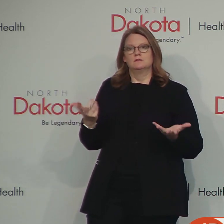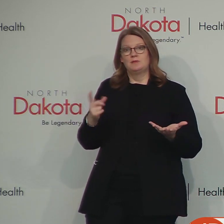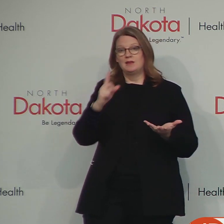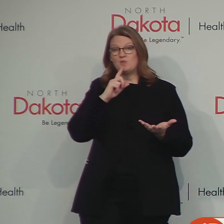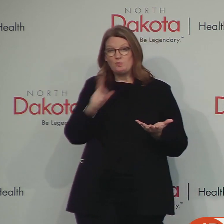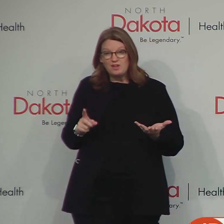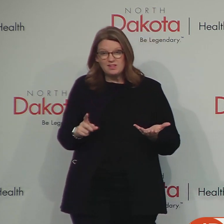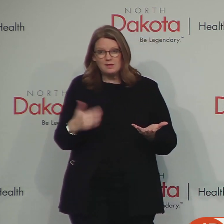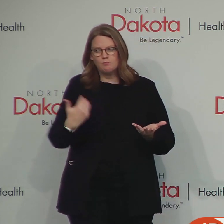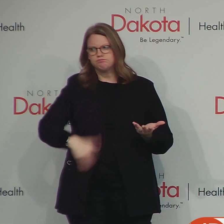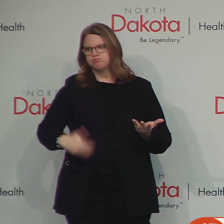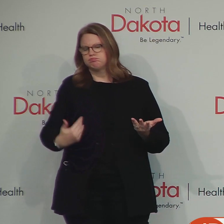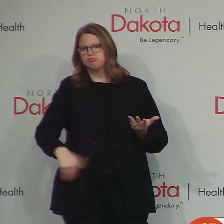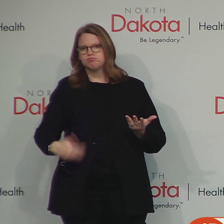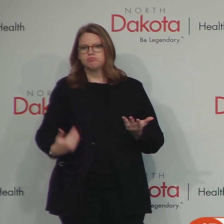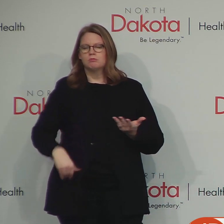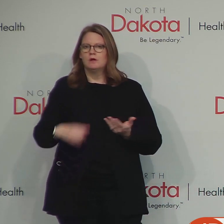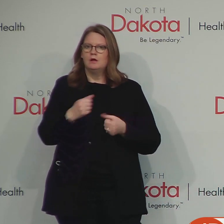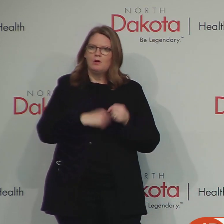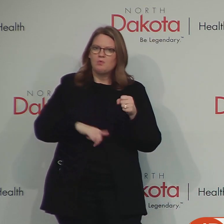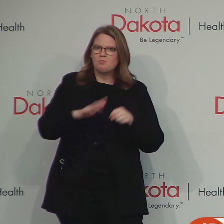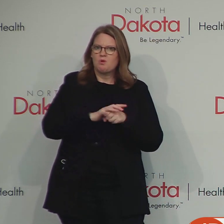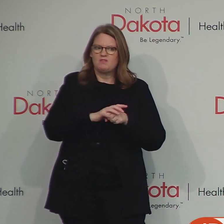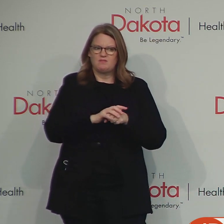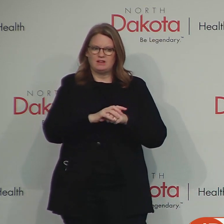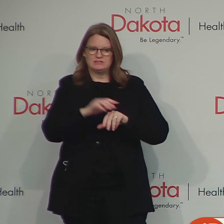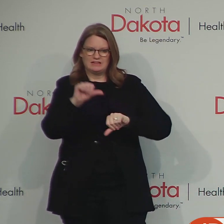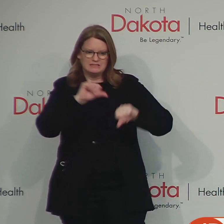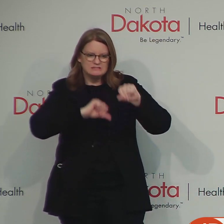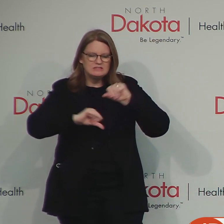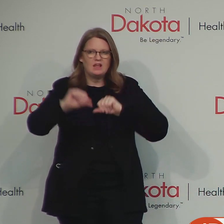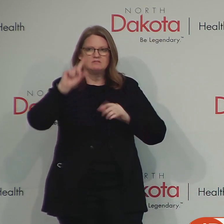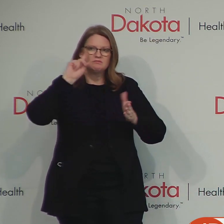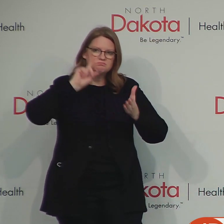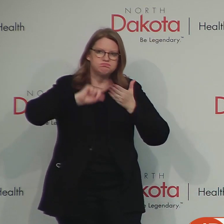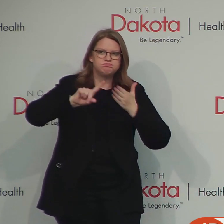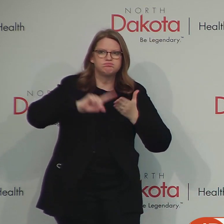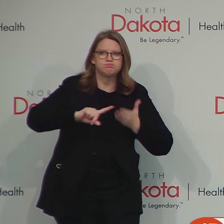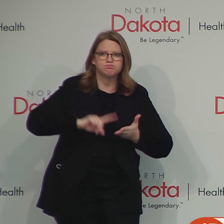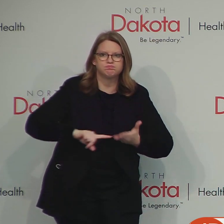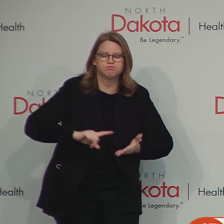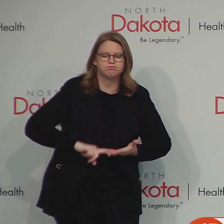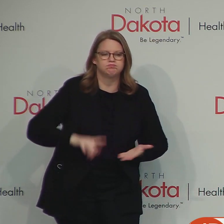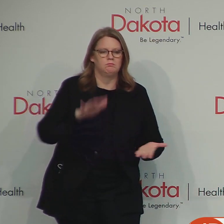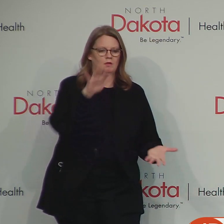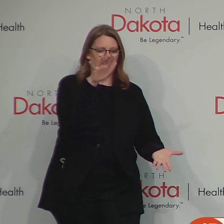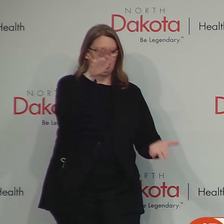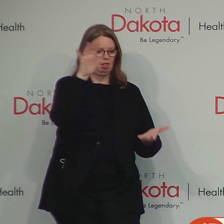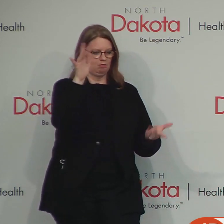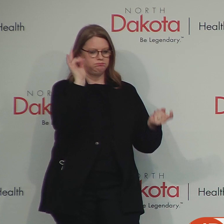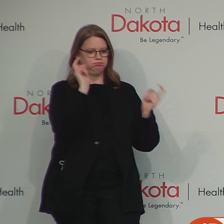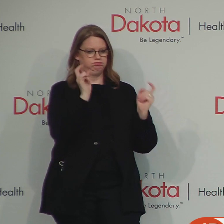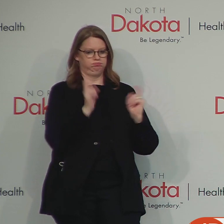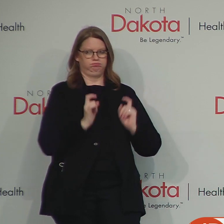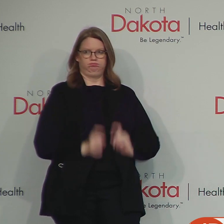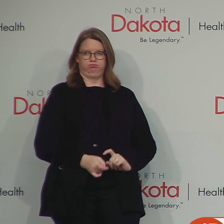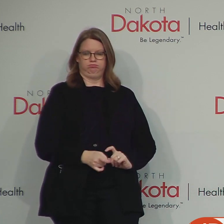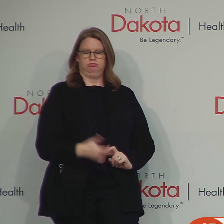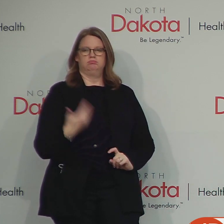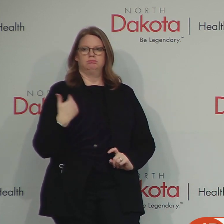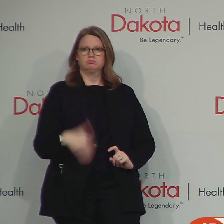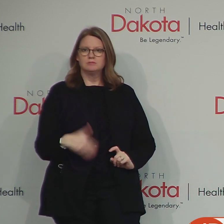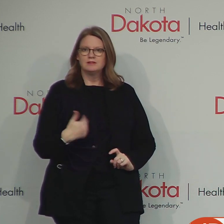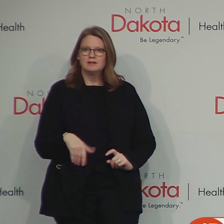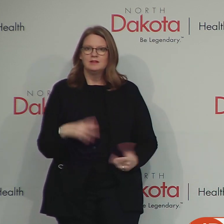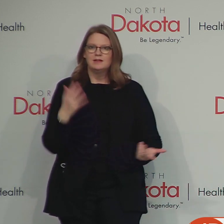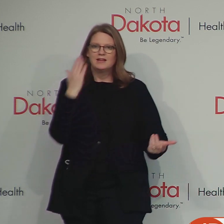science coming out regarding COVID that it's been difficult to keep up with all of the changes, even for those of us who deal with this every day. It's